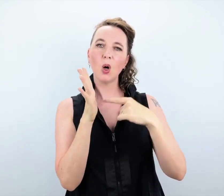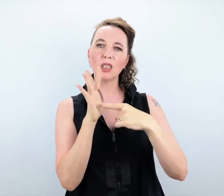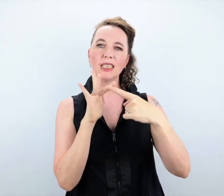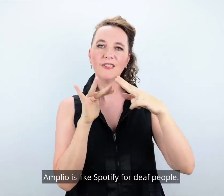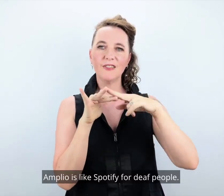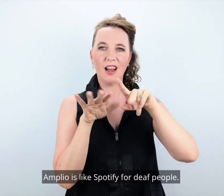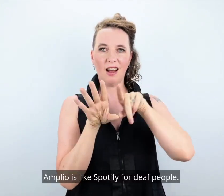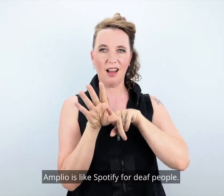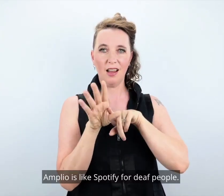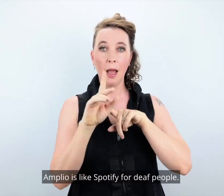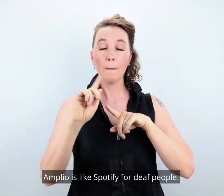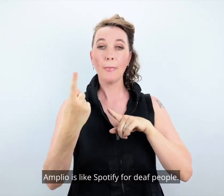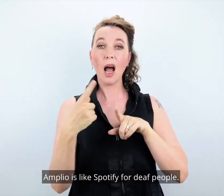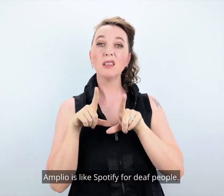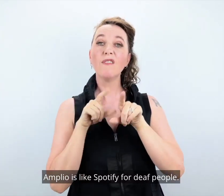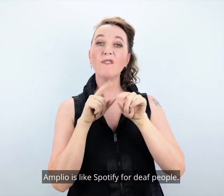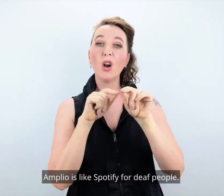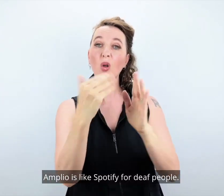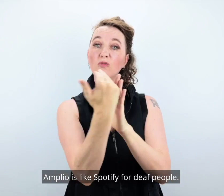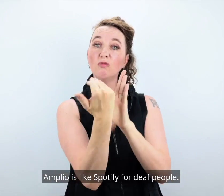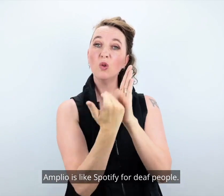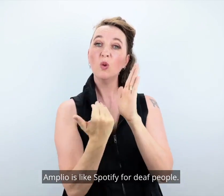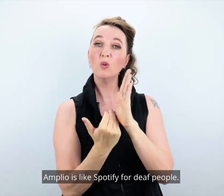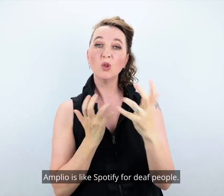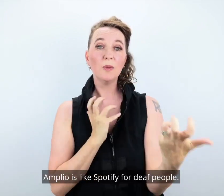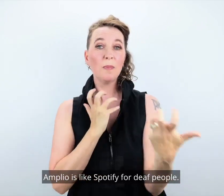Amplio is like Spotify for deaf people.